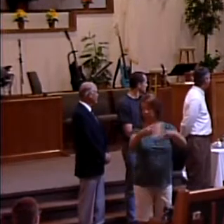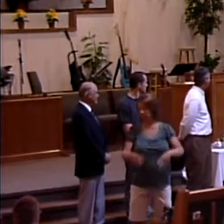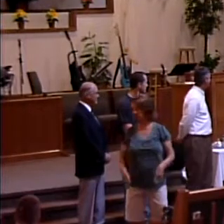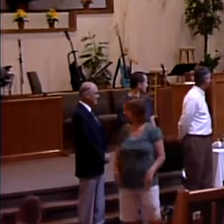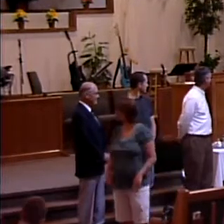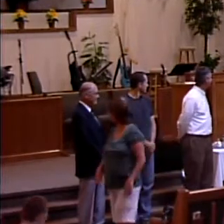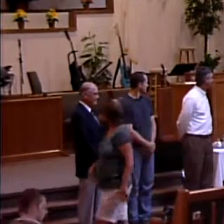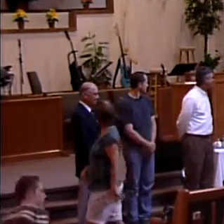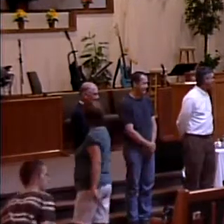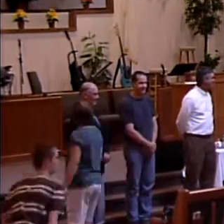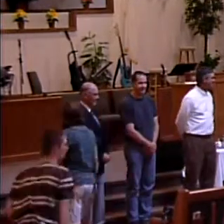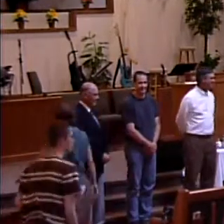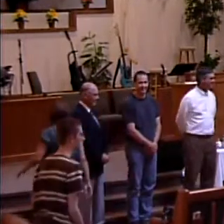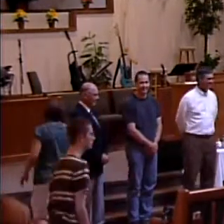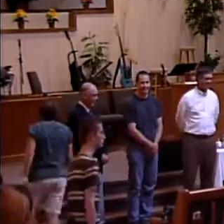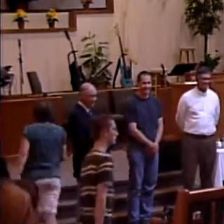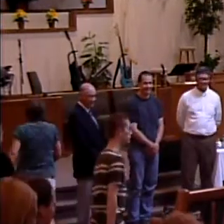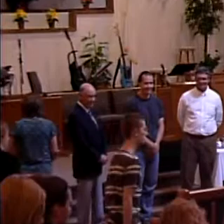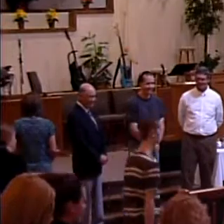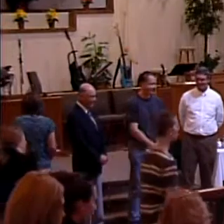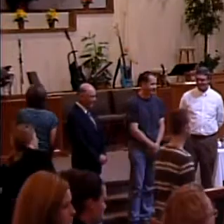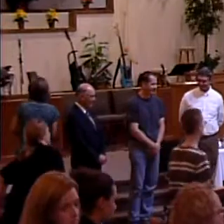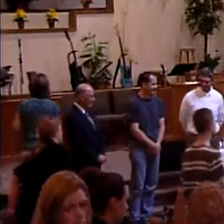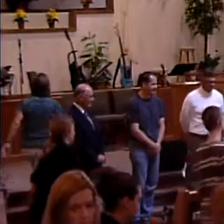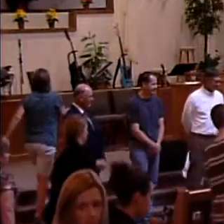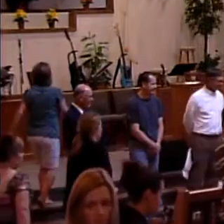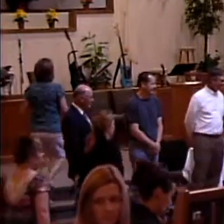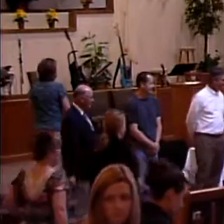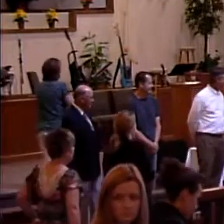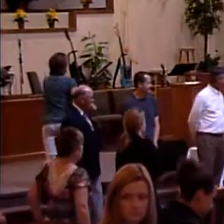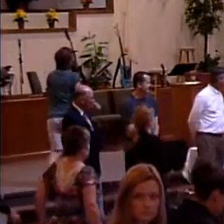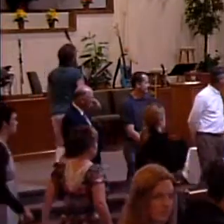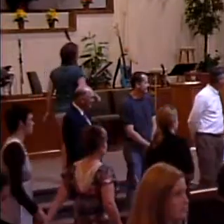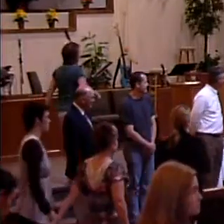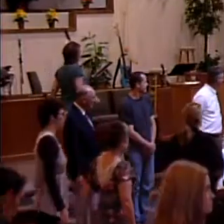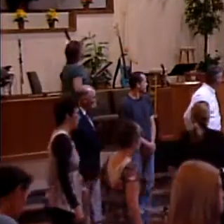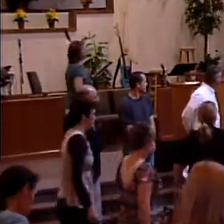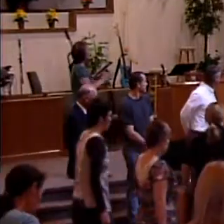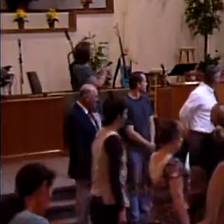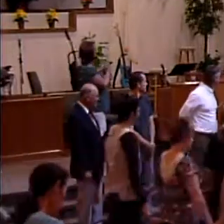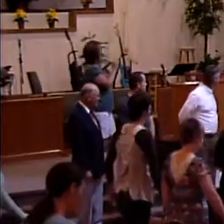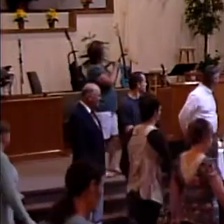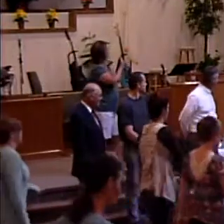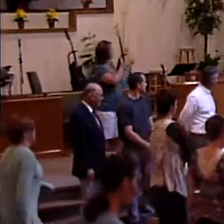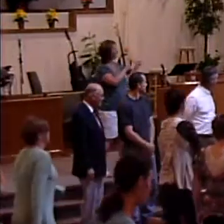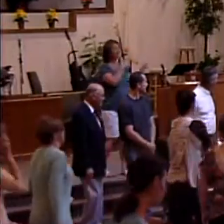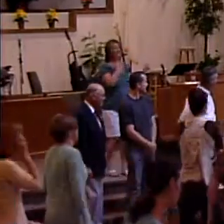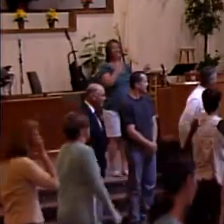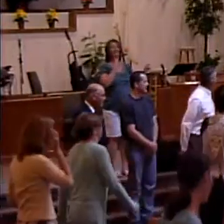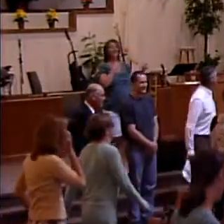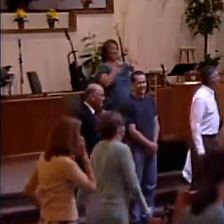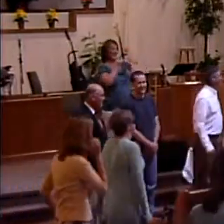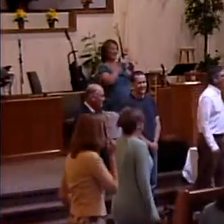that way. Right, you're not talking. We'll keep praying, Sam, that it continues.